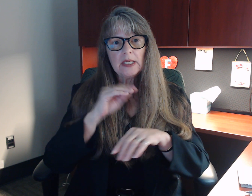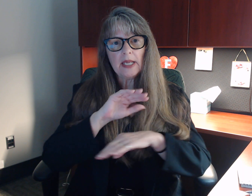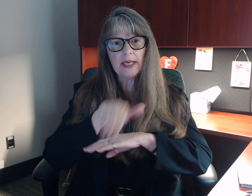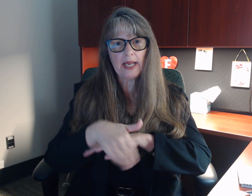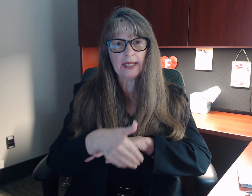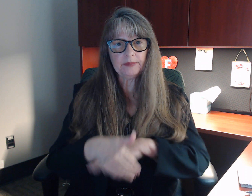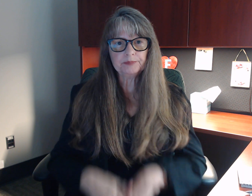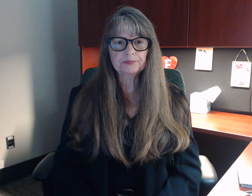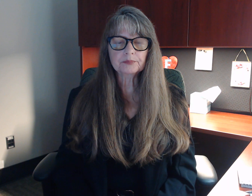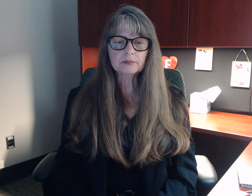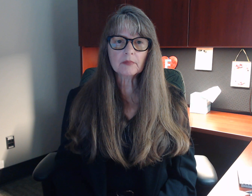at night.